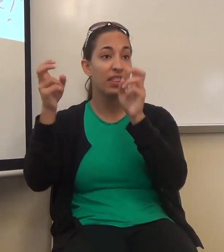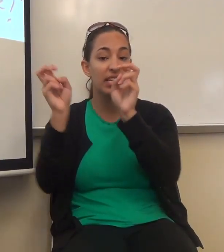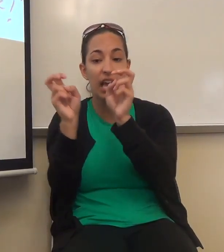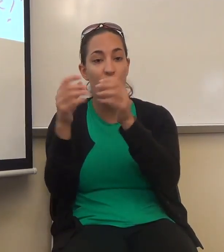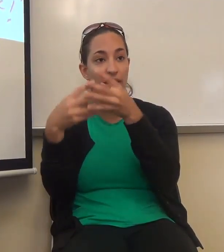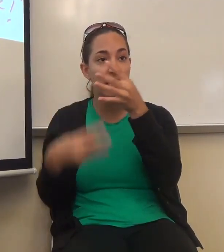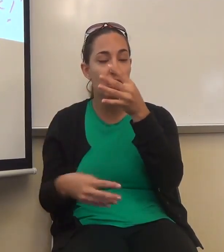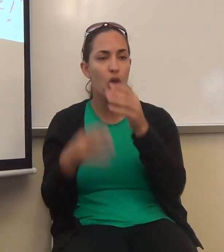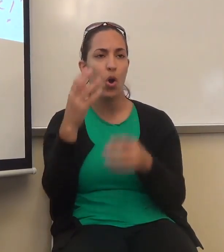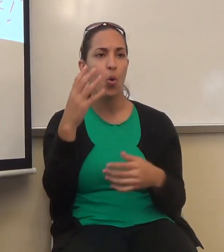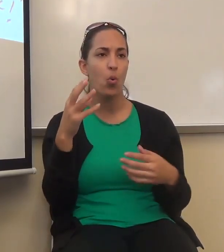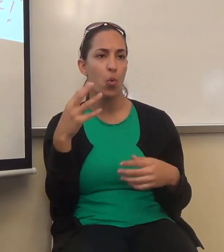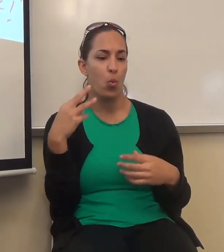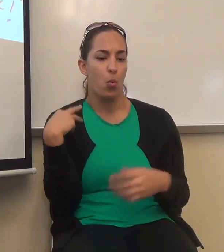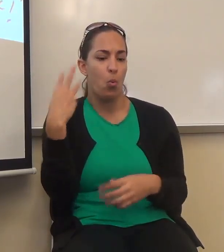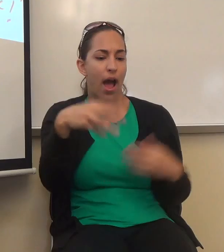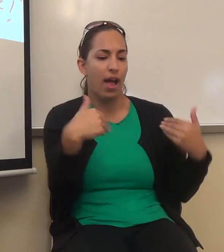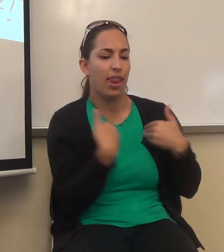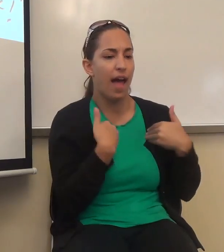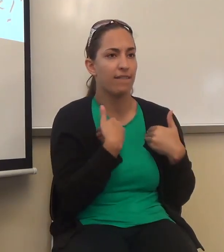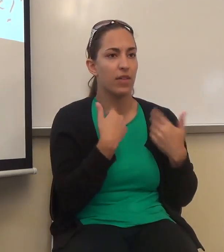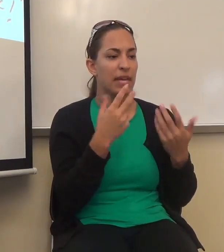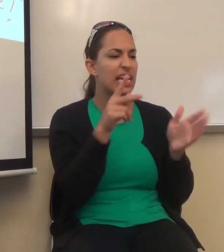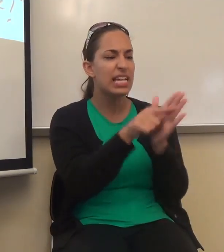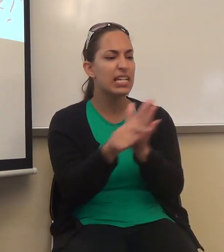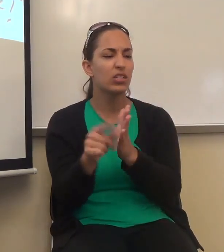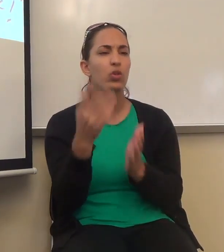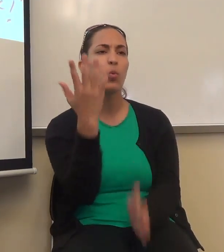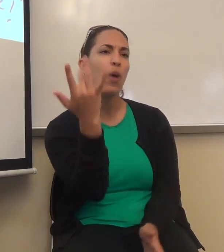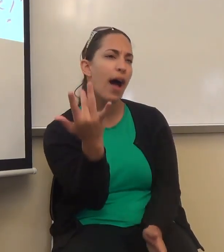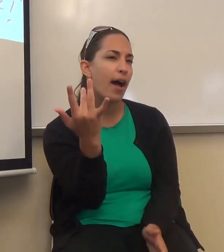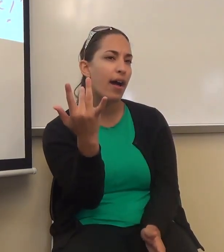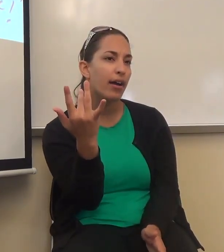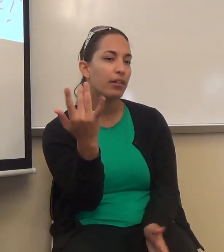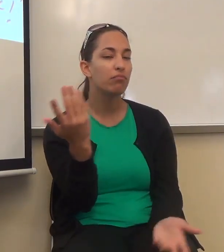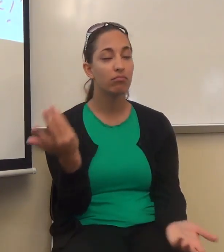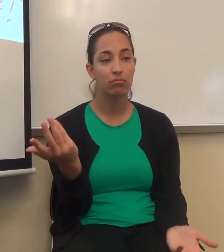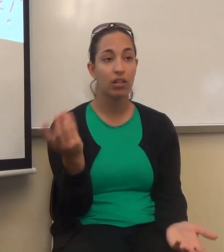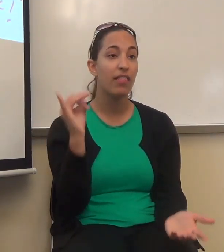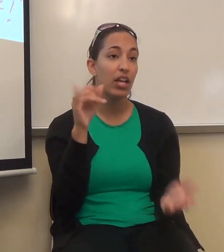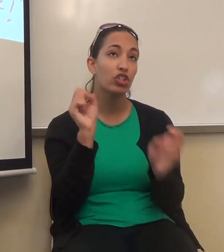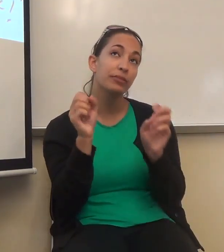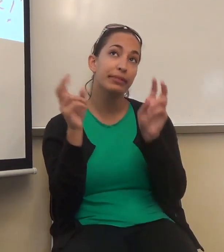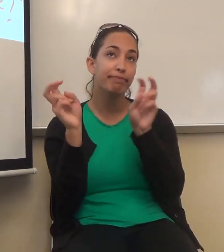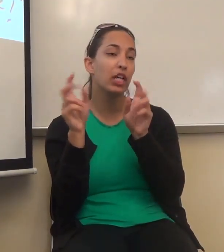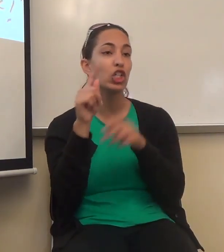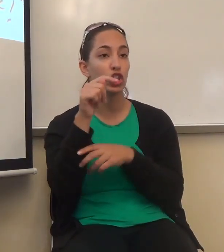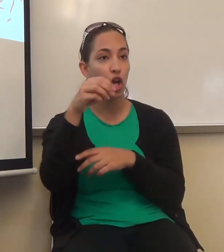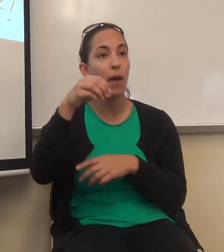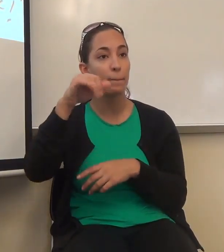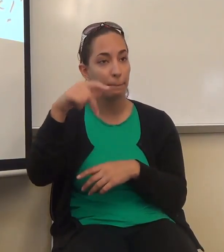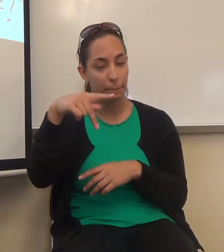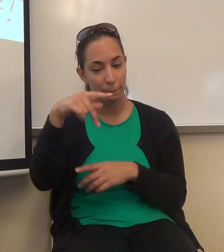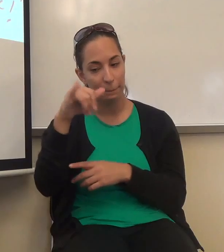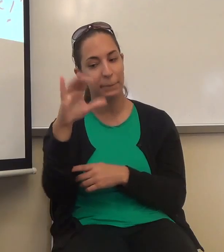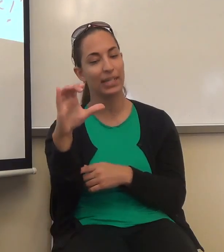Why? This could serve in a sense as a topic. The reasons wildlife is being